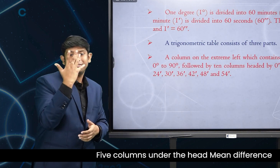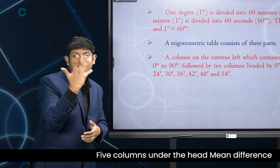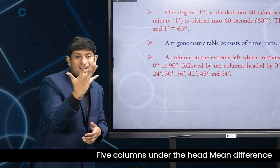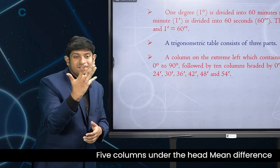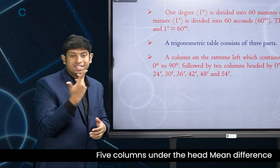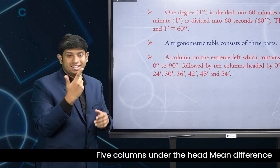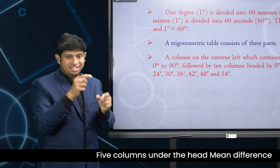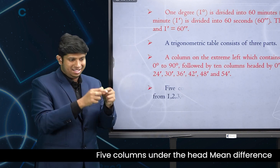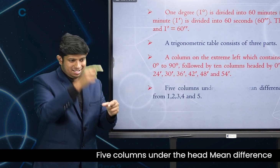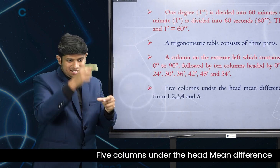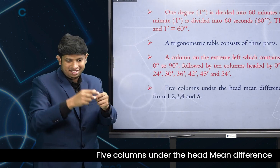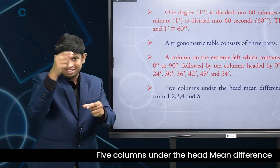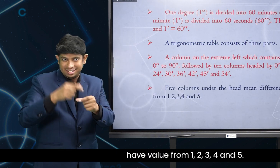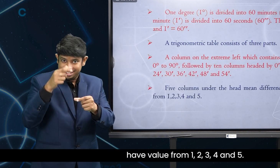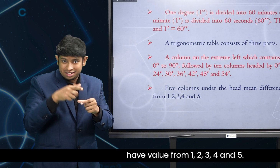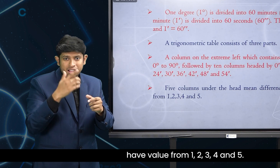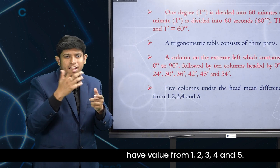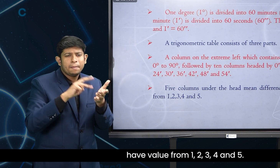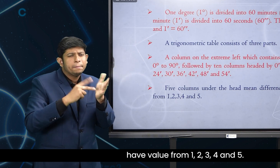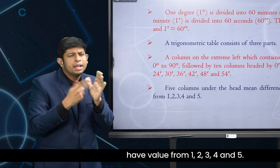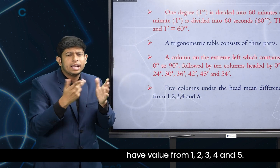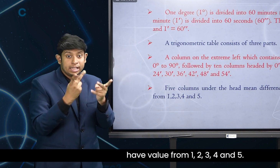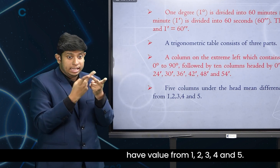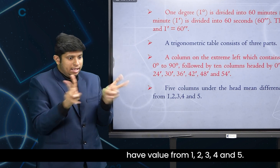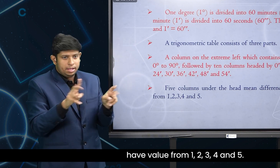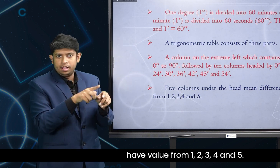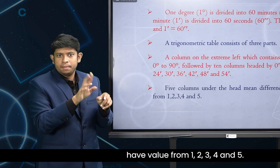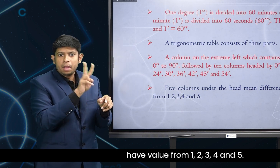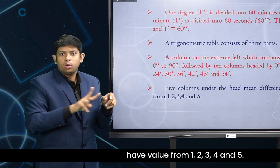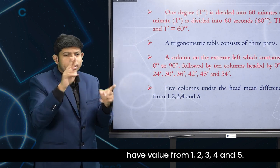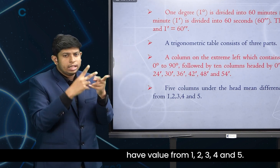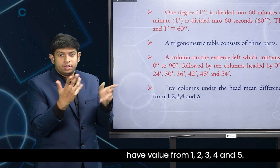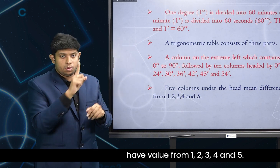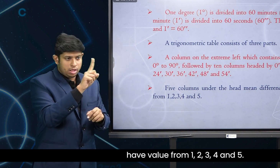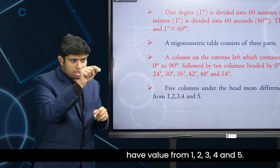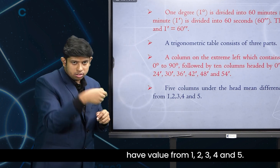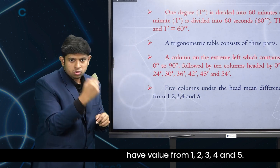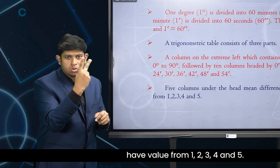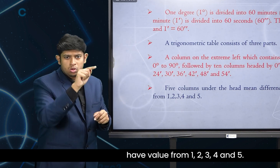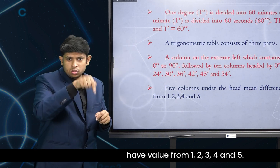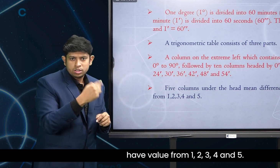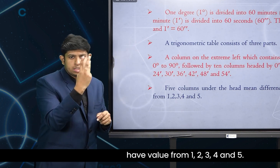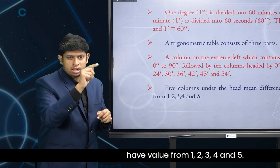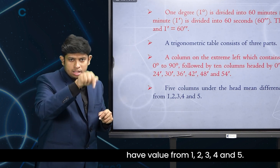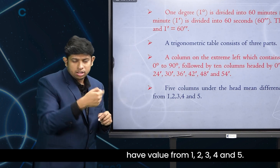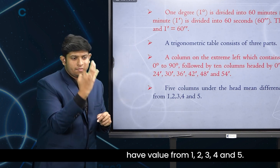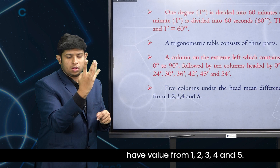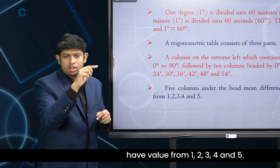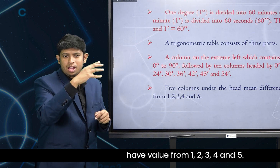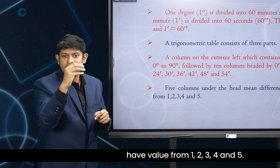5 columns under the head mean difference have values from 1, 2, 3, 4 and